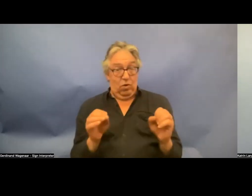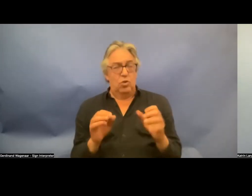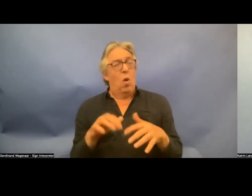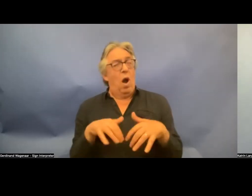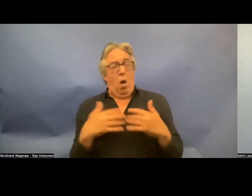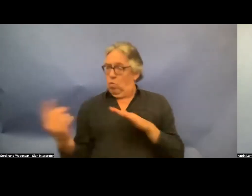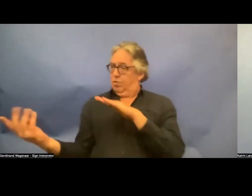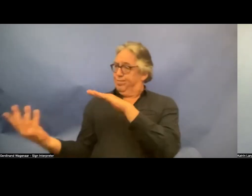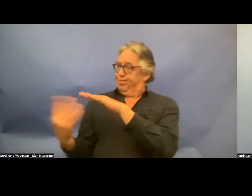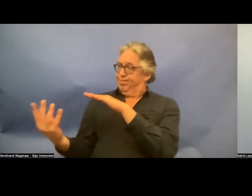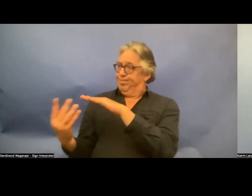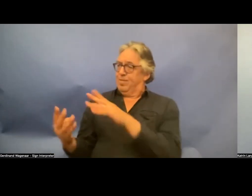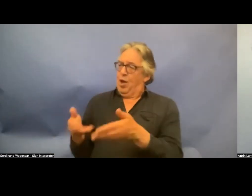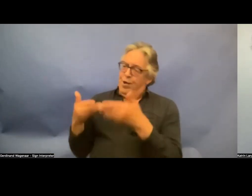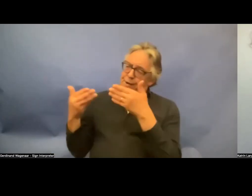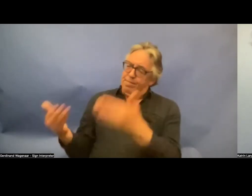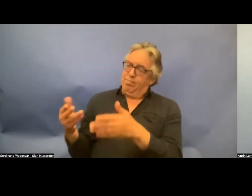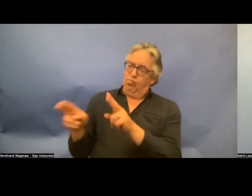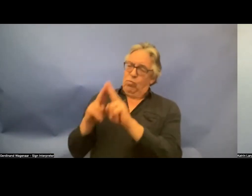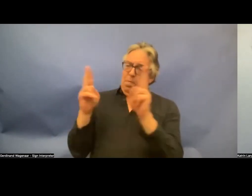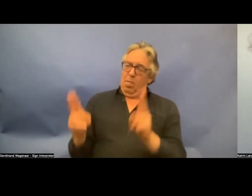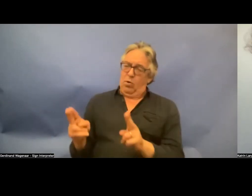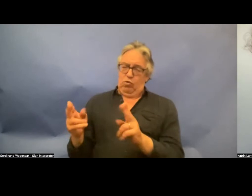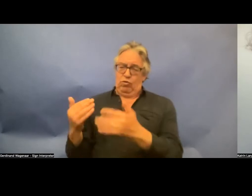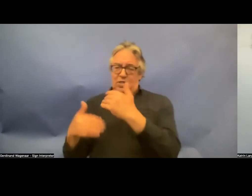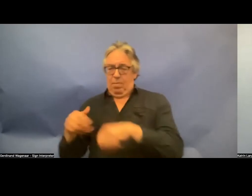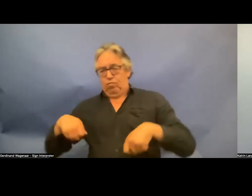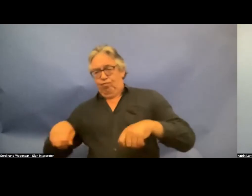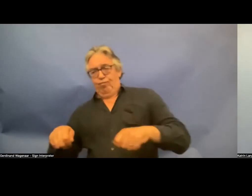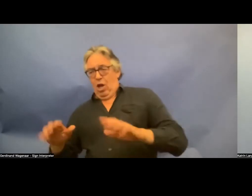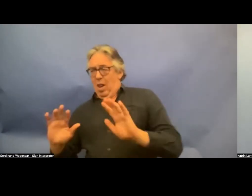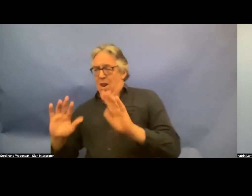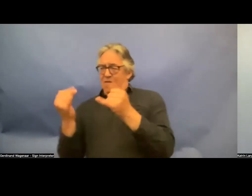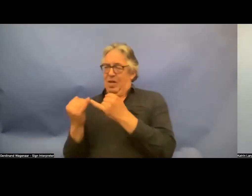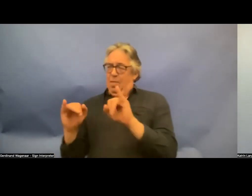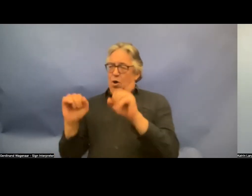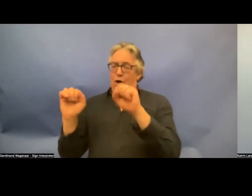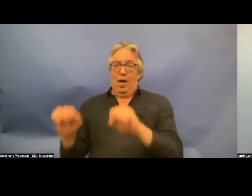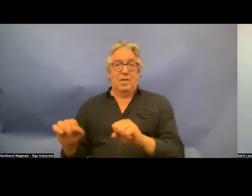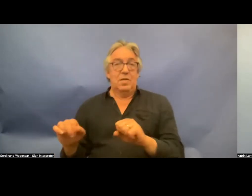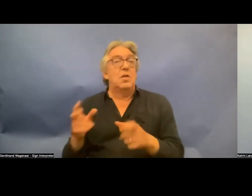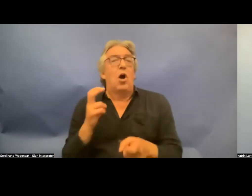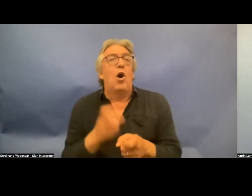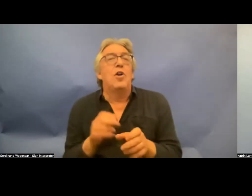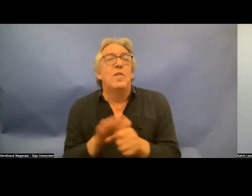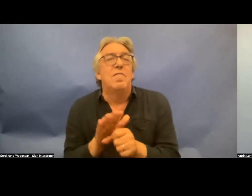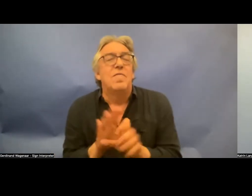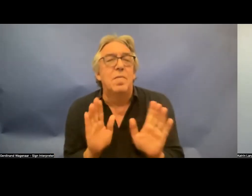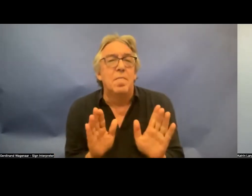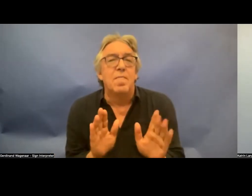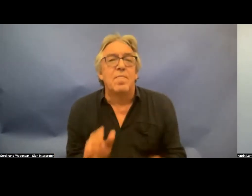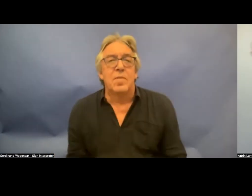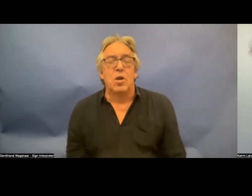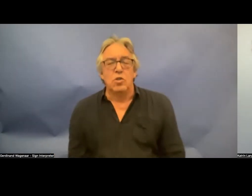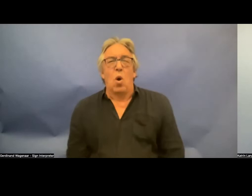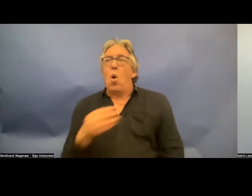apartments where people with disabilities can live independently. So what happened to Poland or in Poland, we